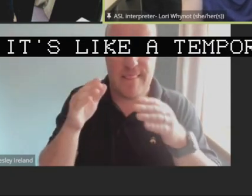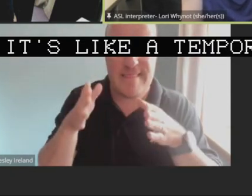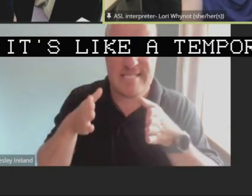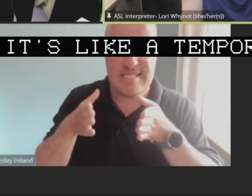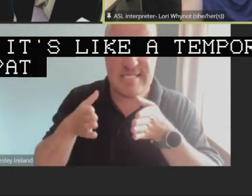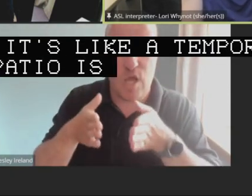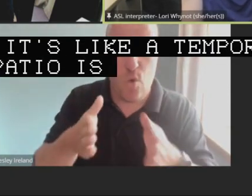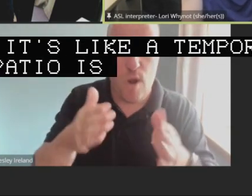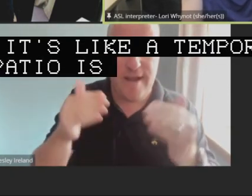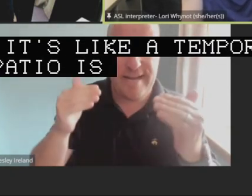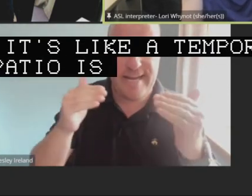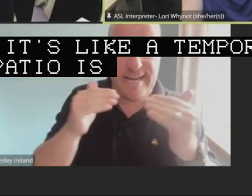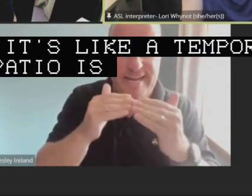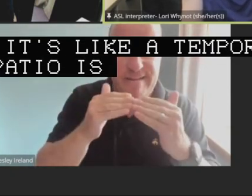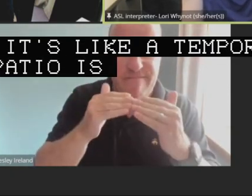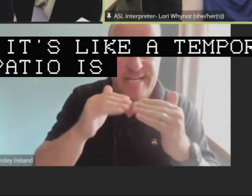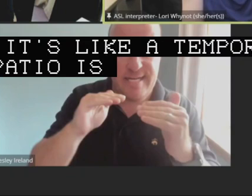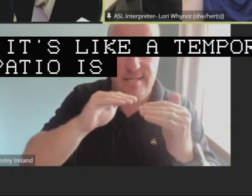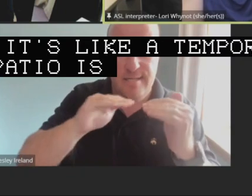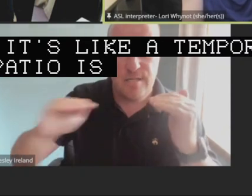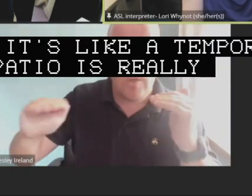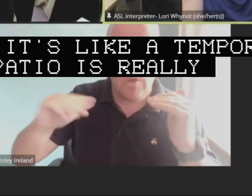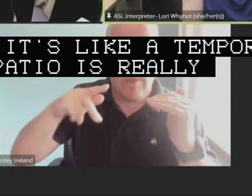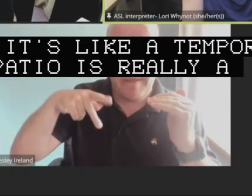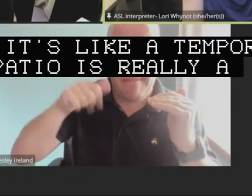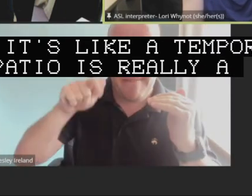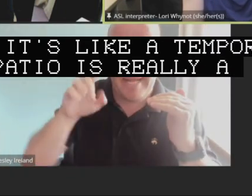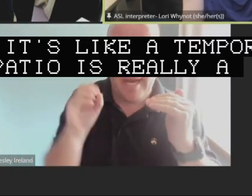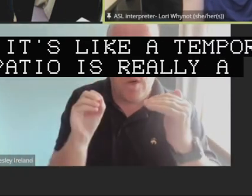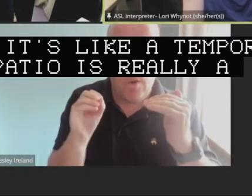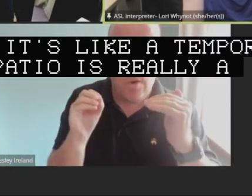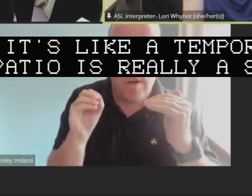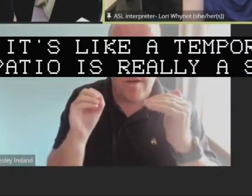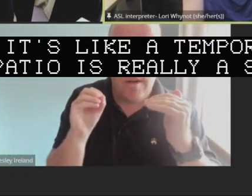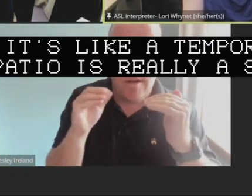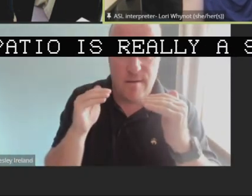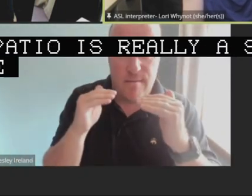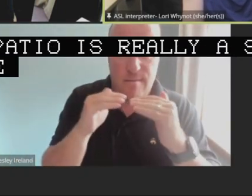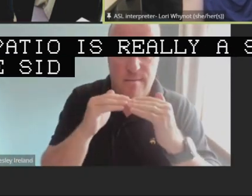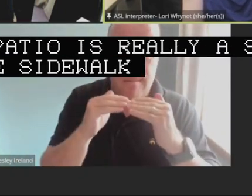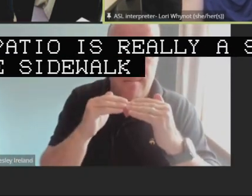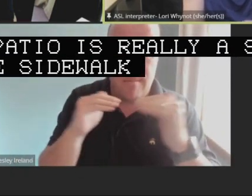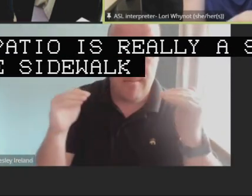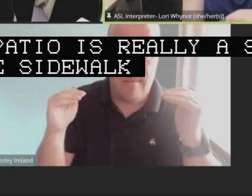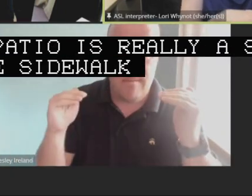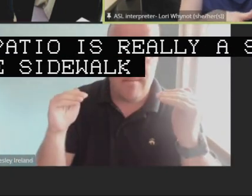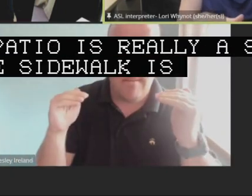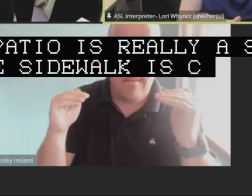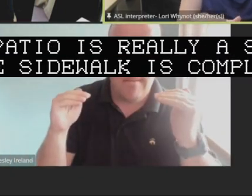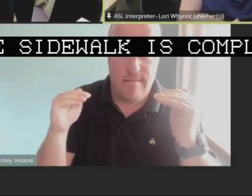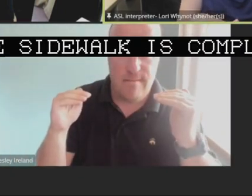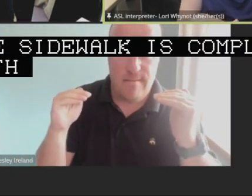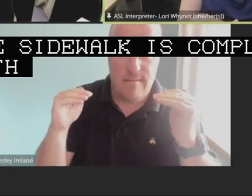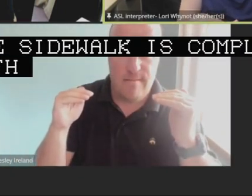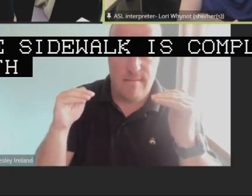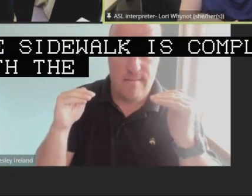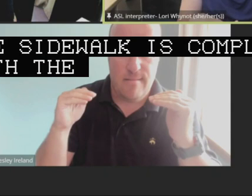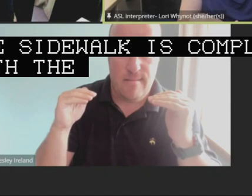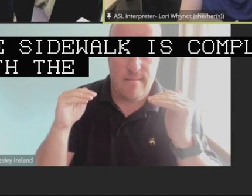of setup where the sidewalk is completely flush with the patio, so at the same level.